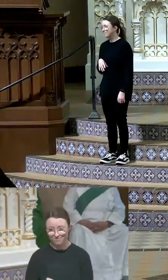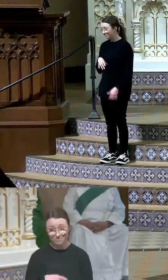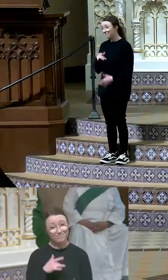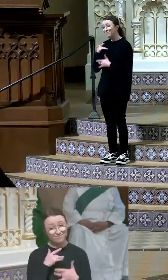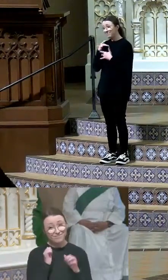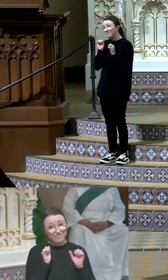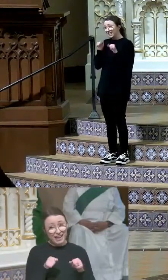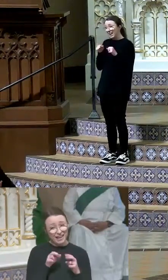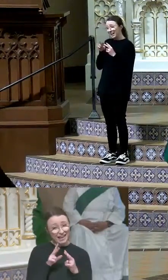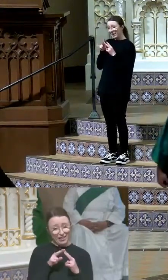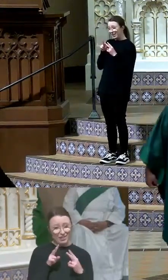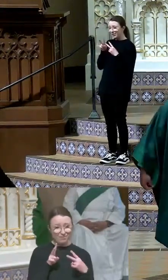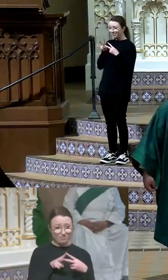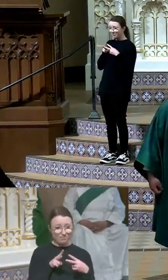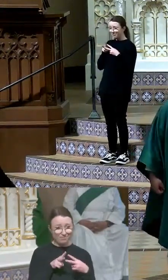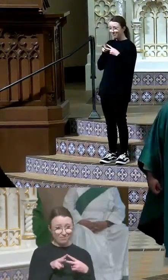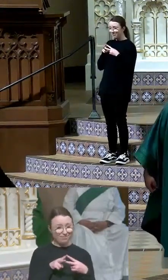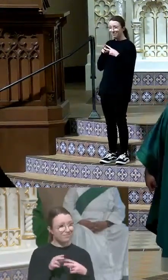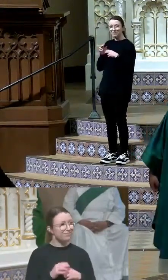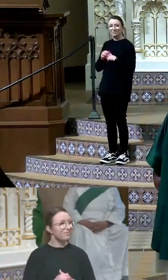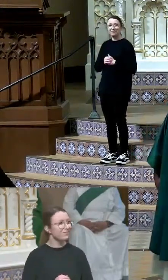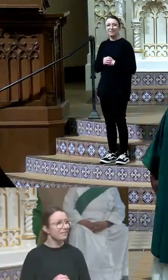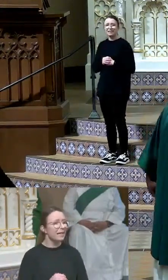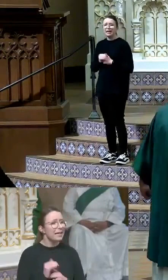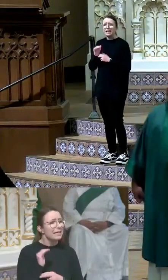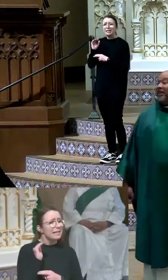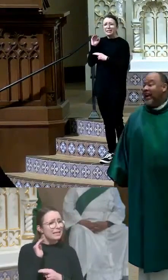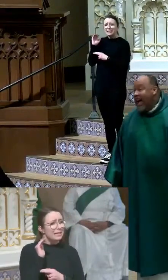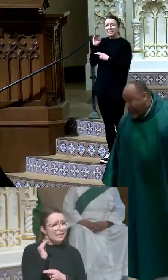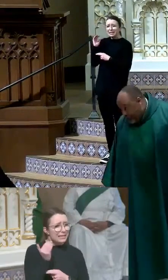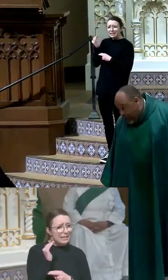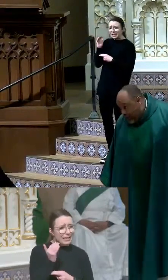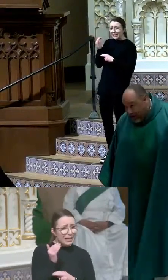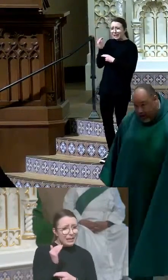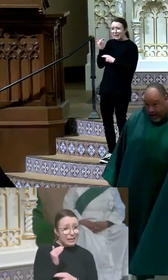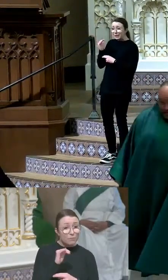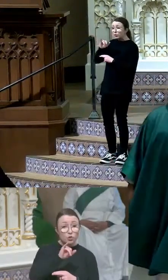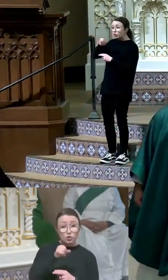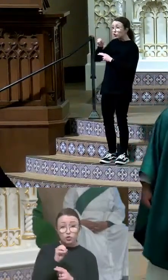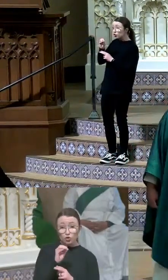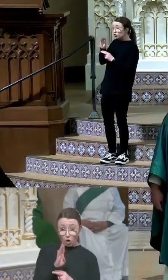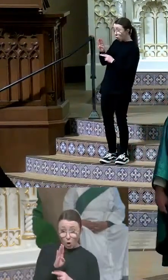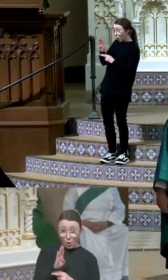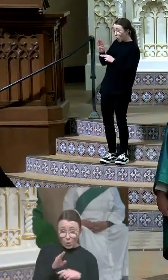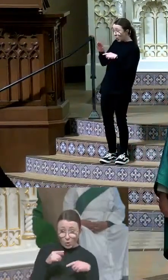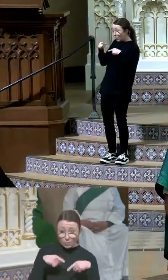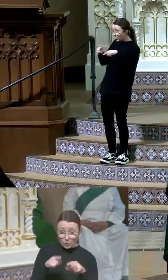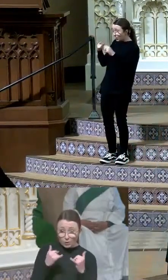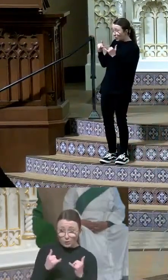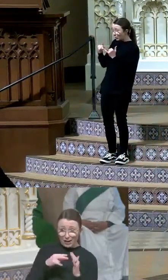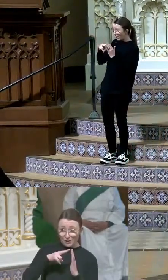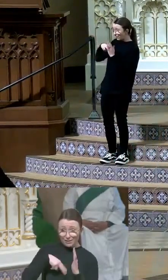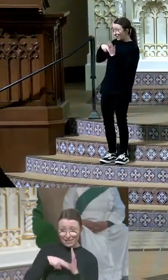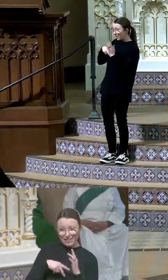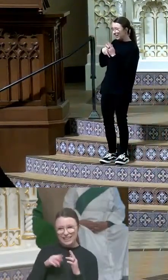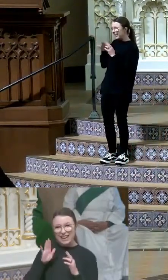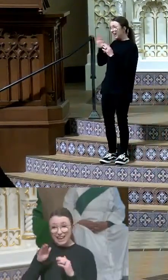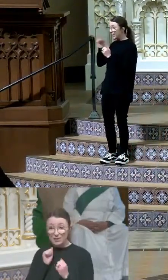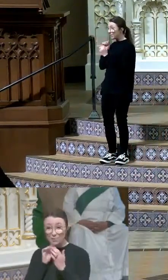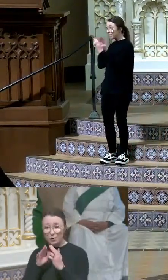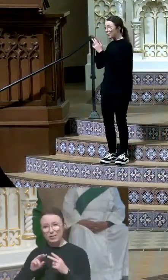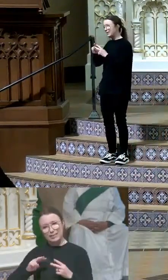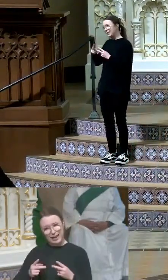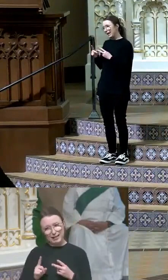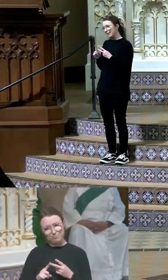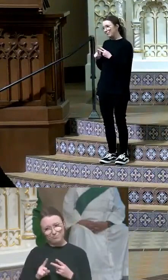And it seems to me that Job had the latter going on. In our first reading today, he's